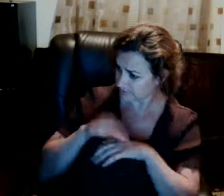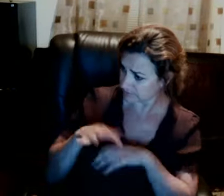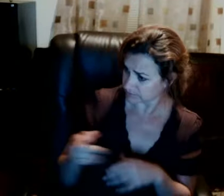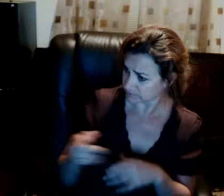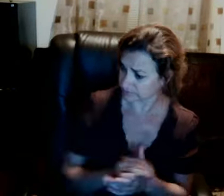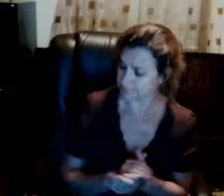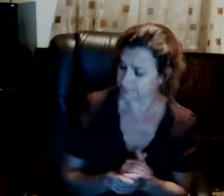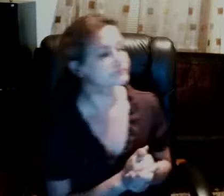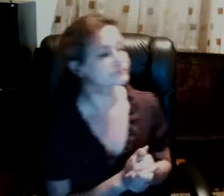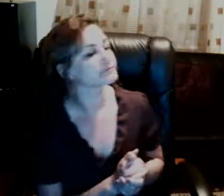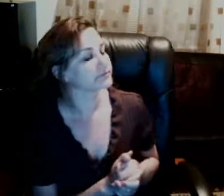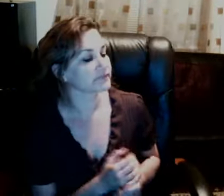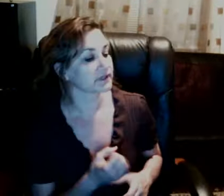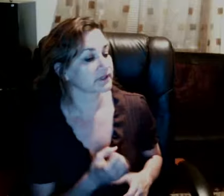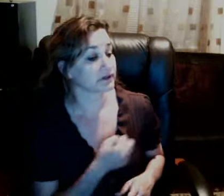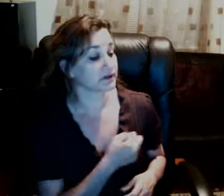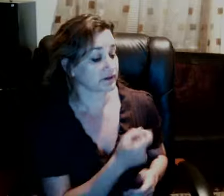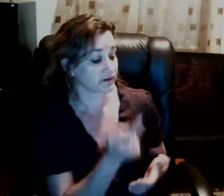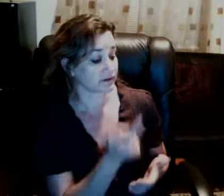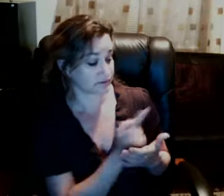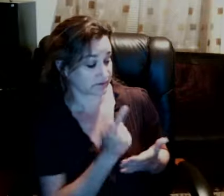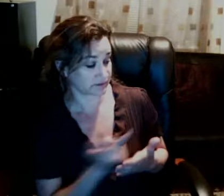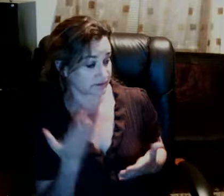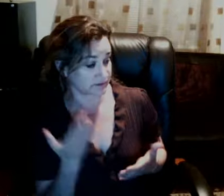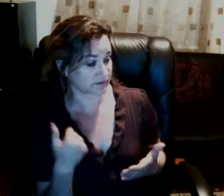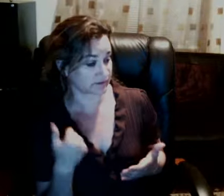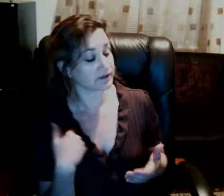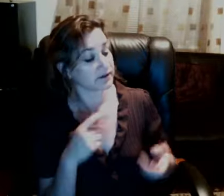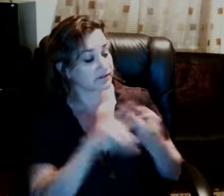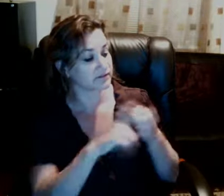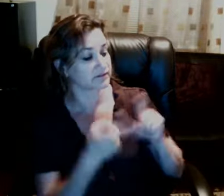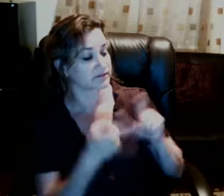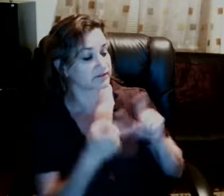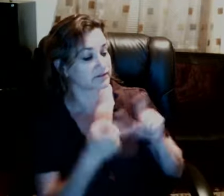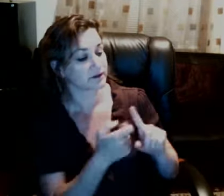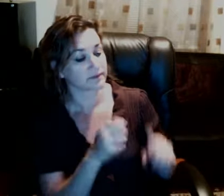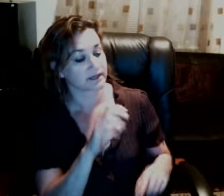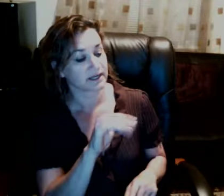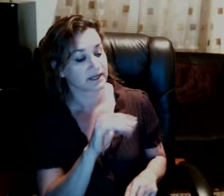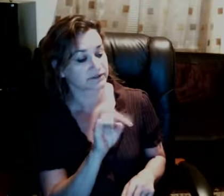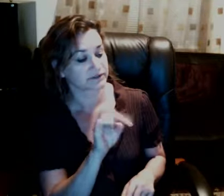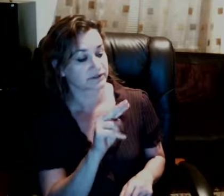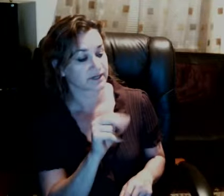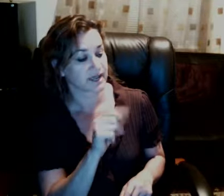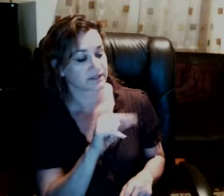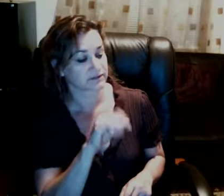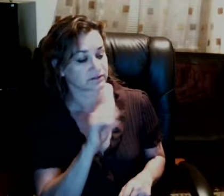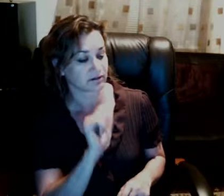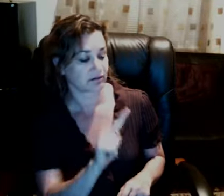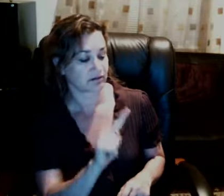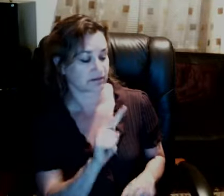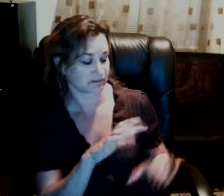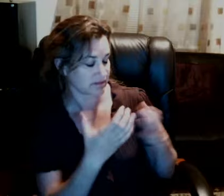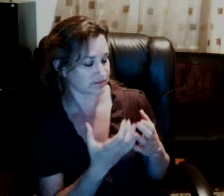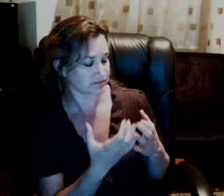Well, a few weeks ago I was due to meet up with some friends from antenatal classes. We used to meet up every week, but I felt